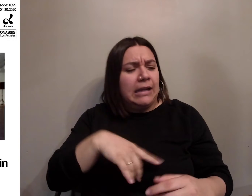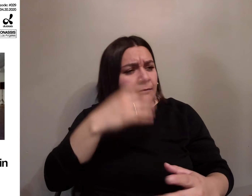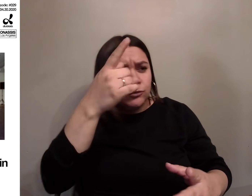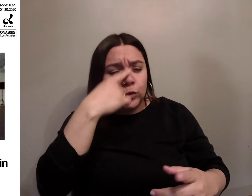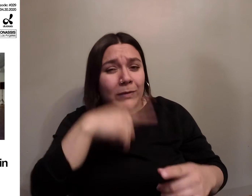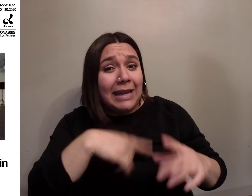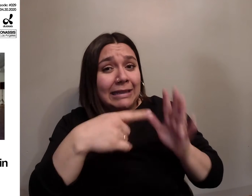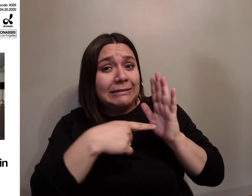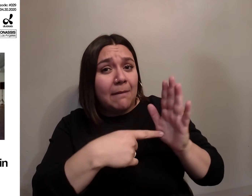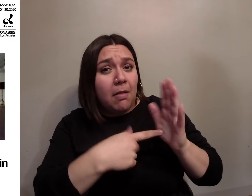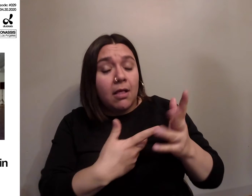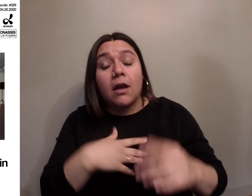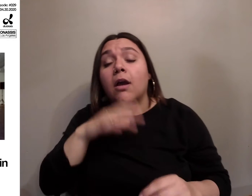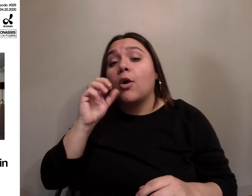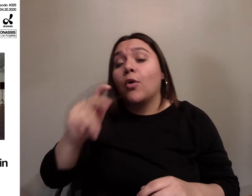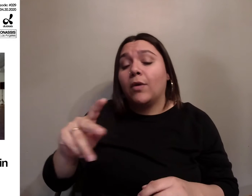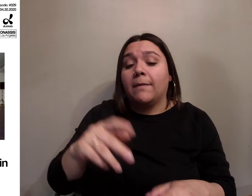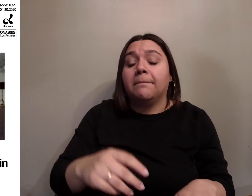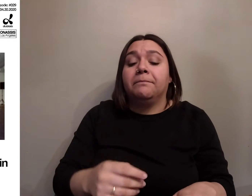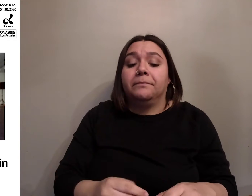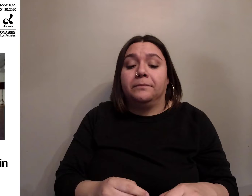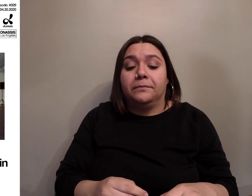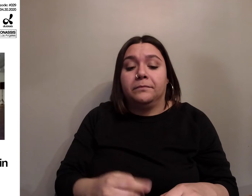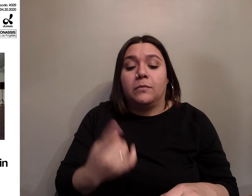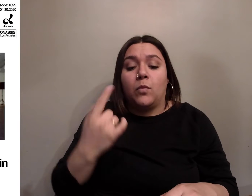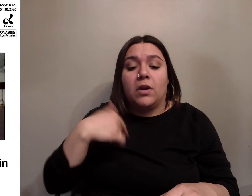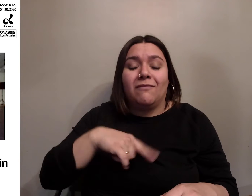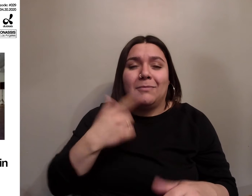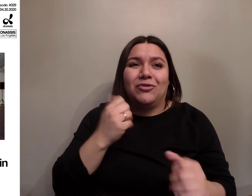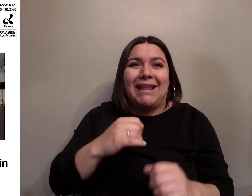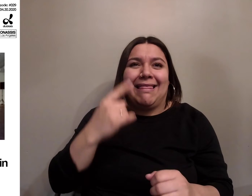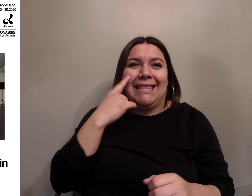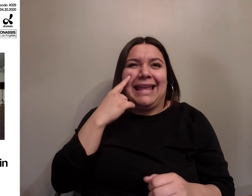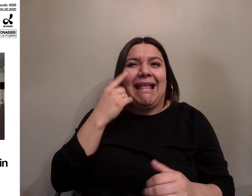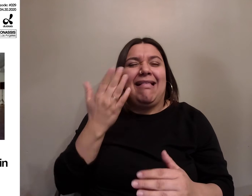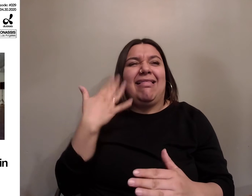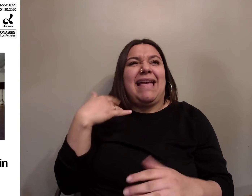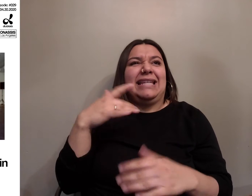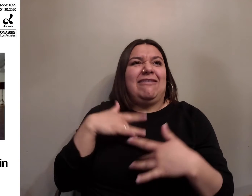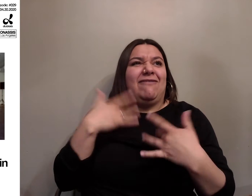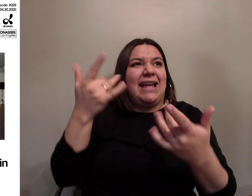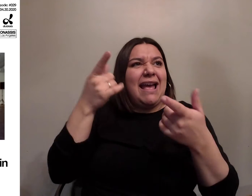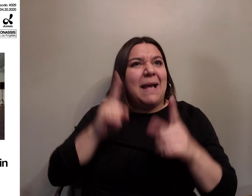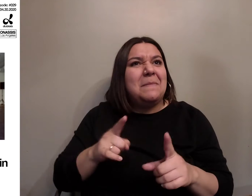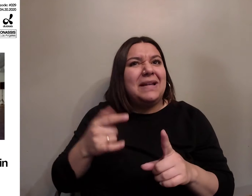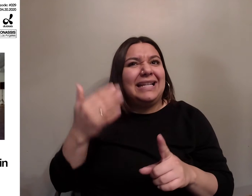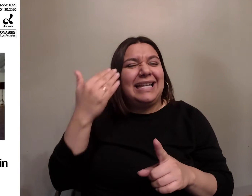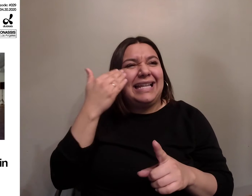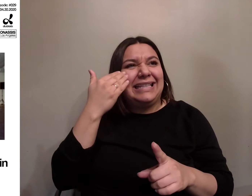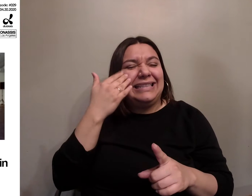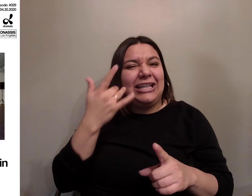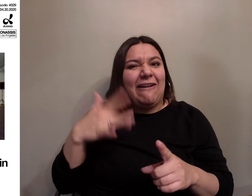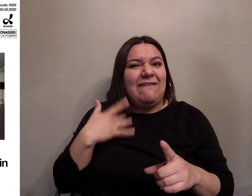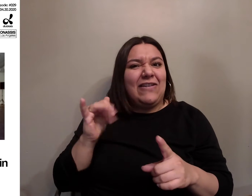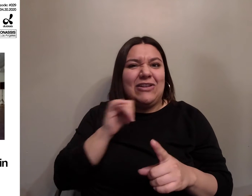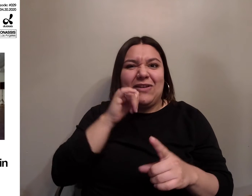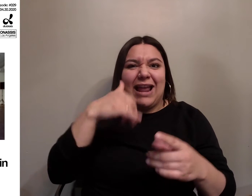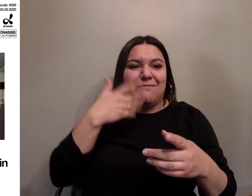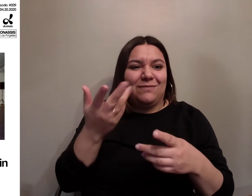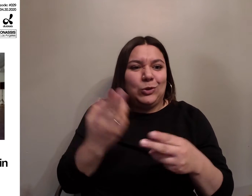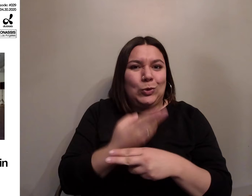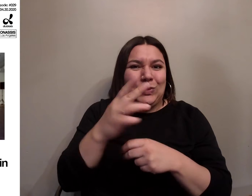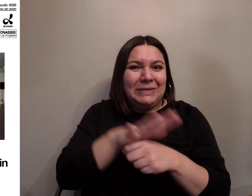Yes. Well, one of the, I'm trying to think what was the last event that we had. It feels like we haven't been on this